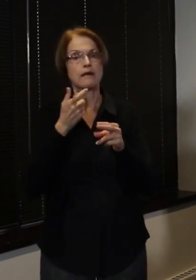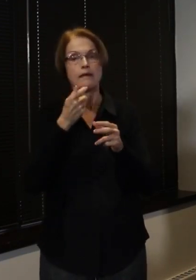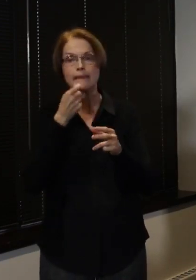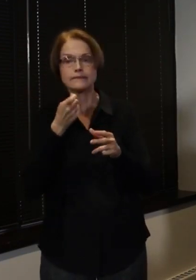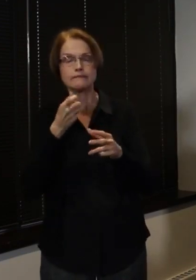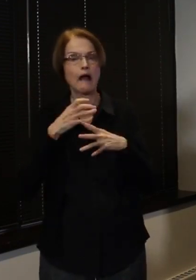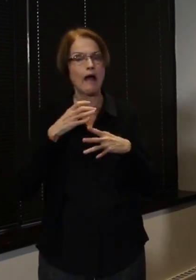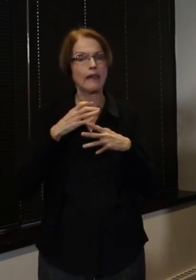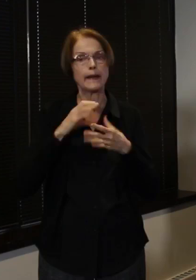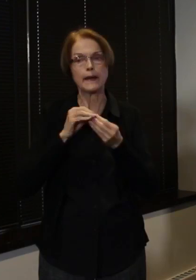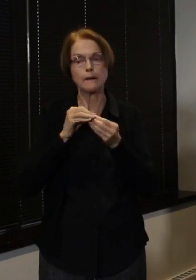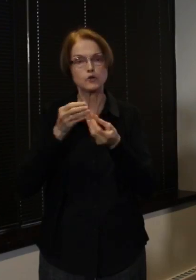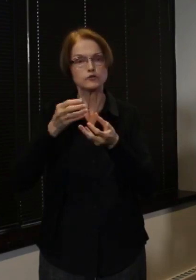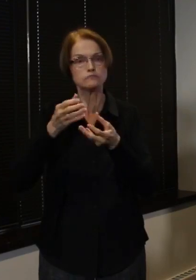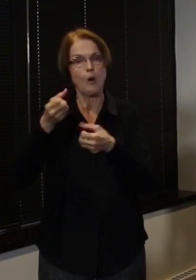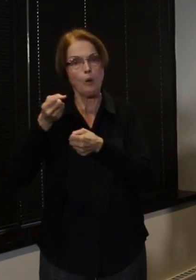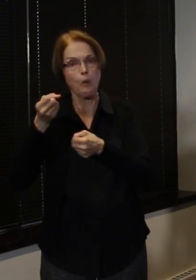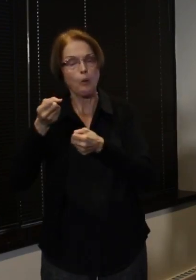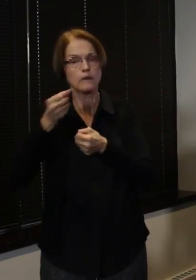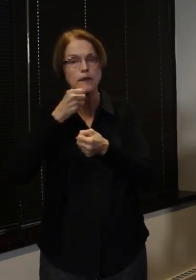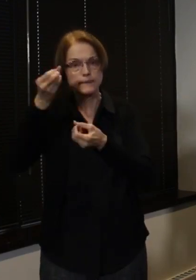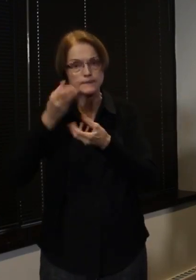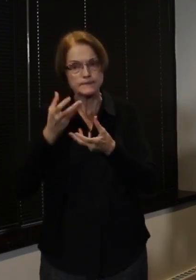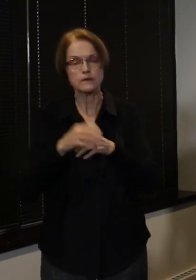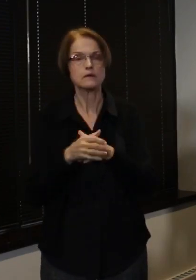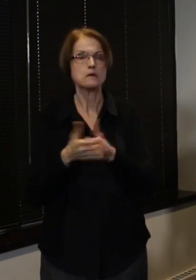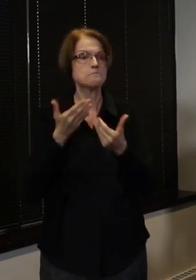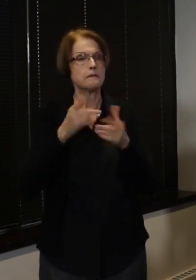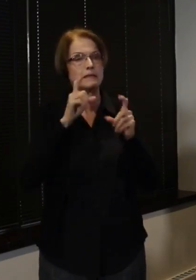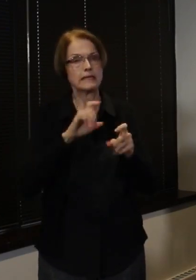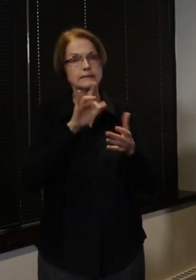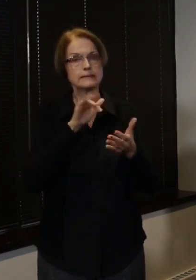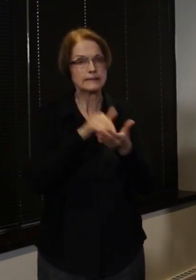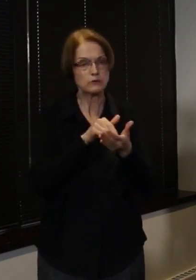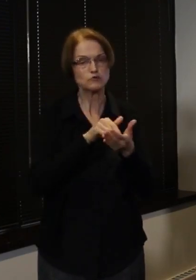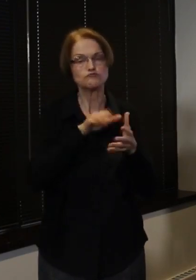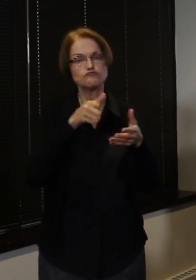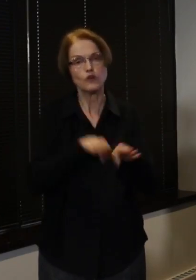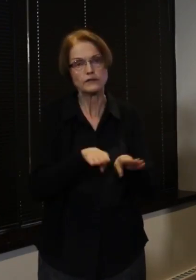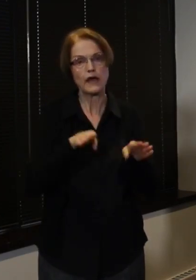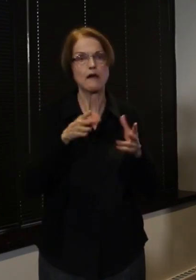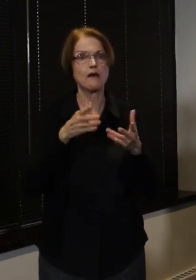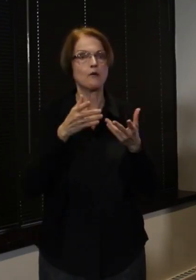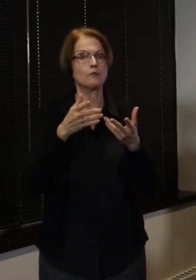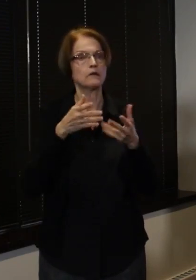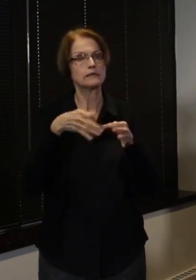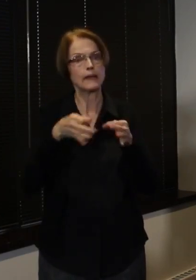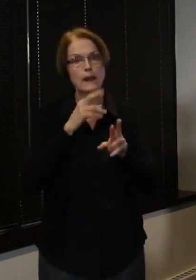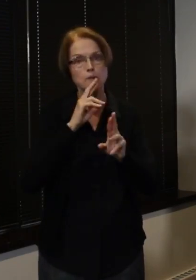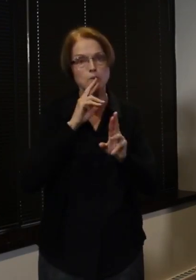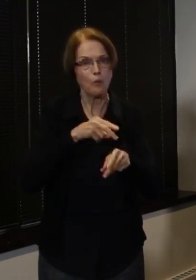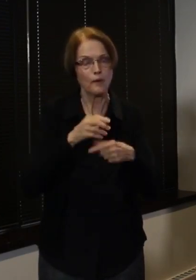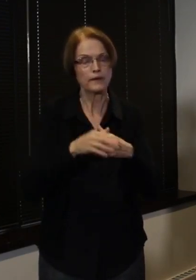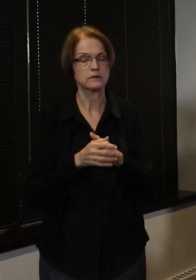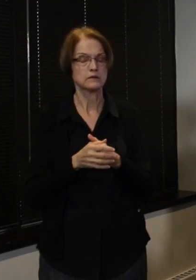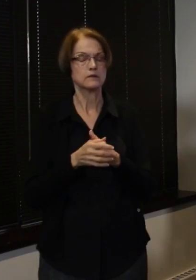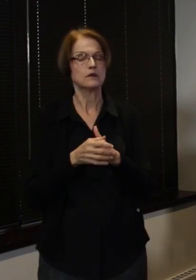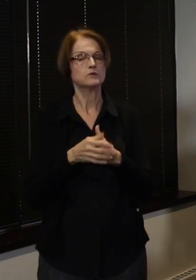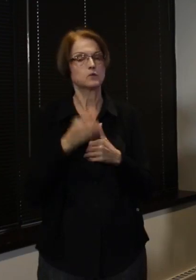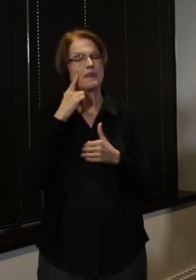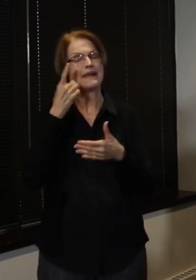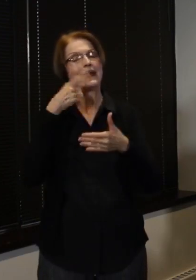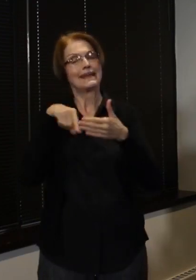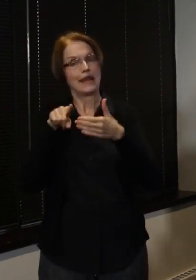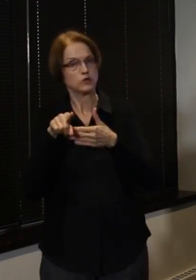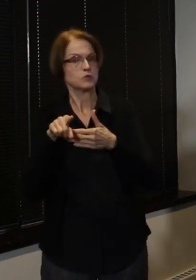getting tested over the holidays with testing centers shut down. And so we think within the next week we'll be able to have a better idea on what